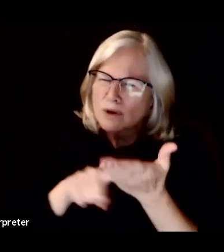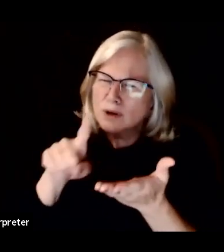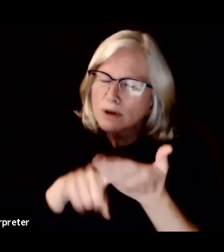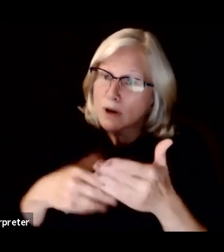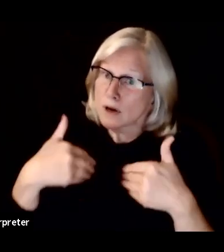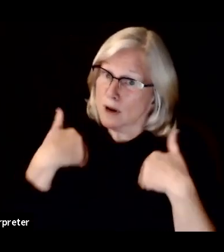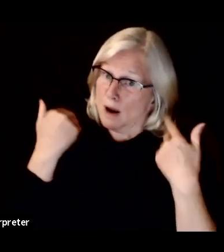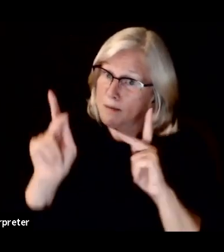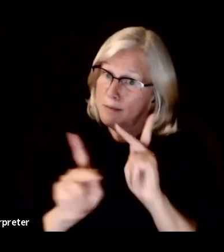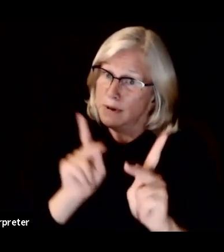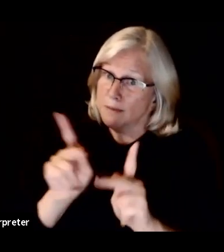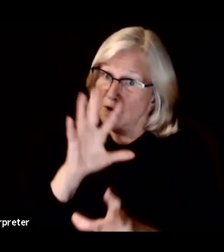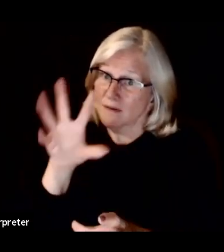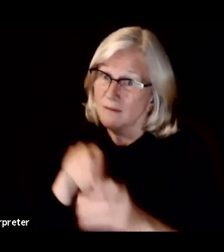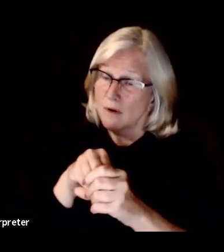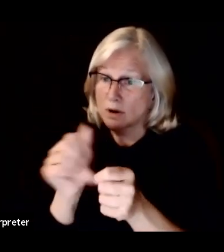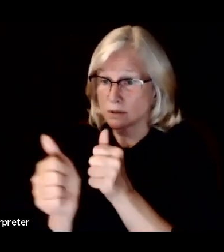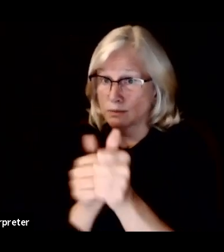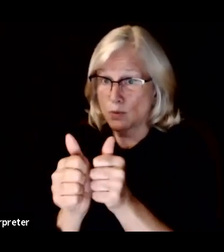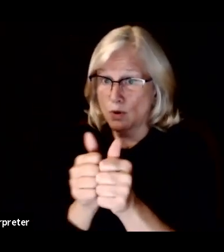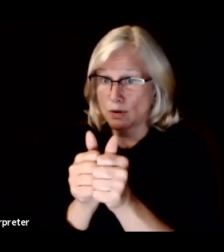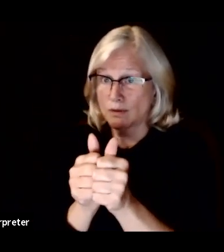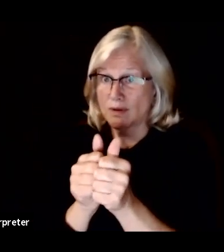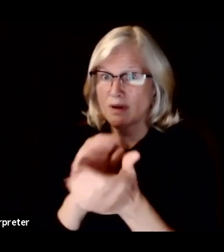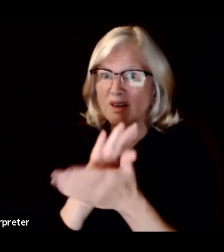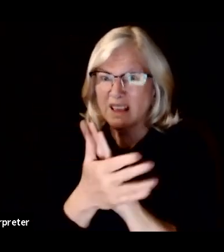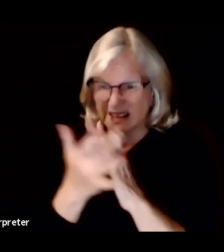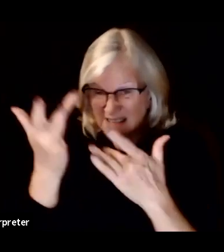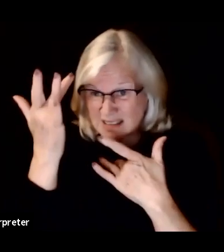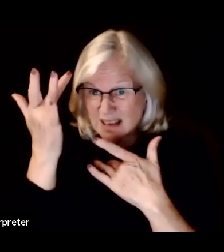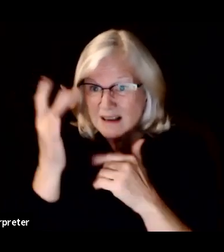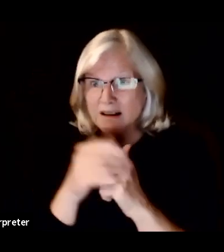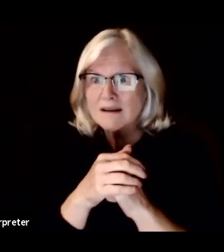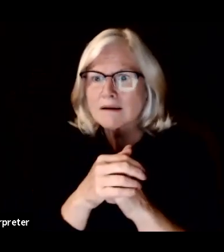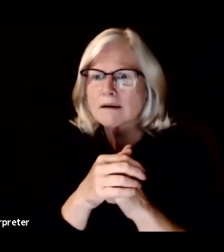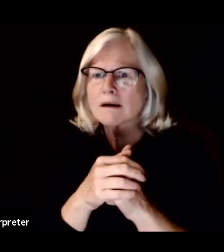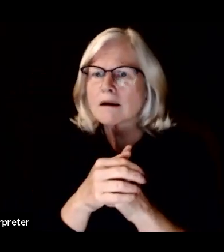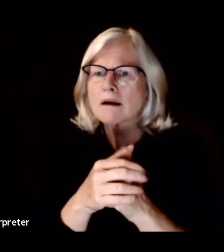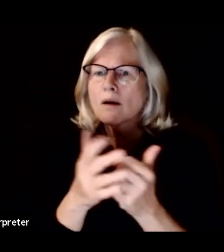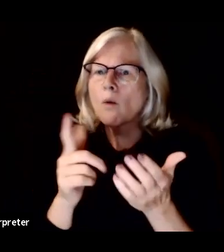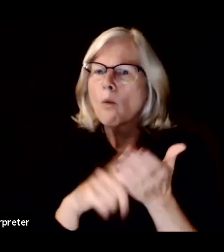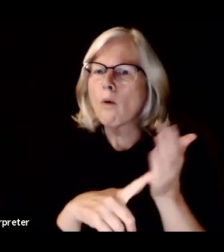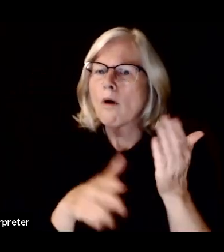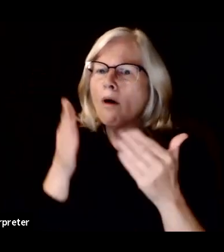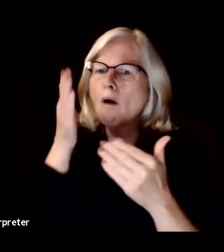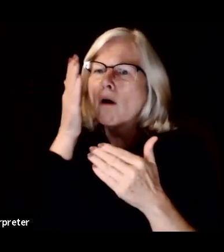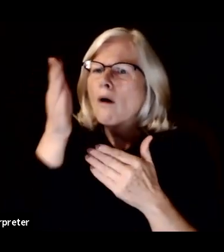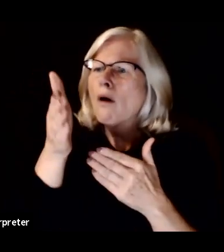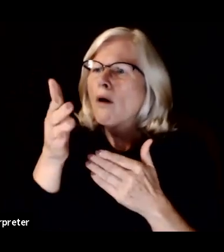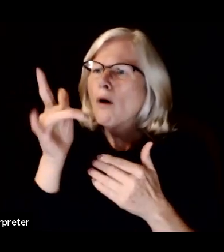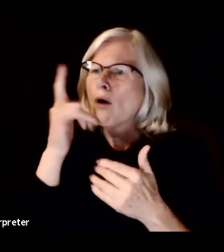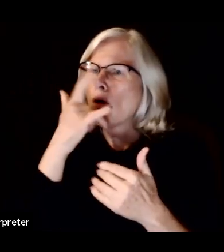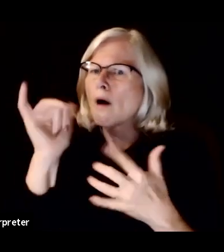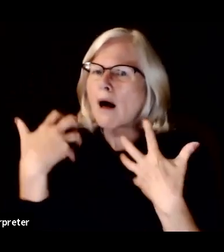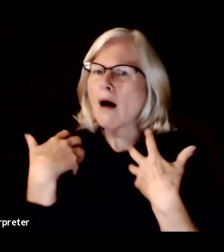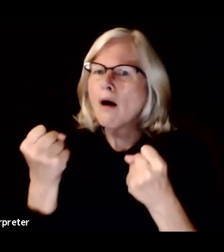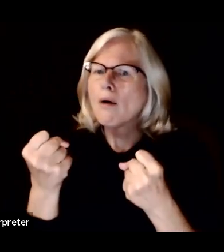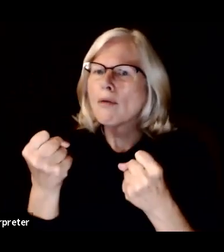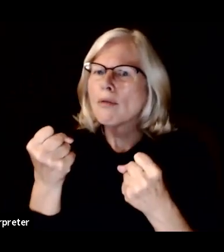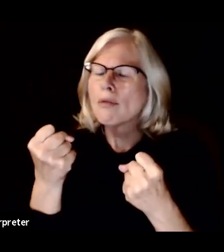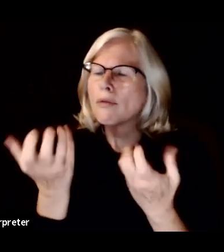really don't have a sense of what all the things this virus can do.